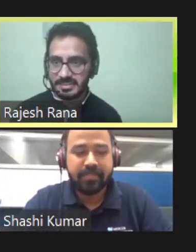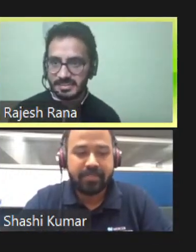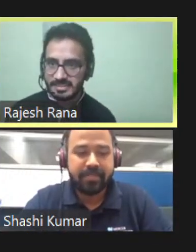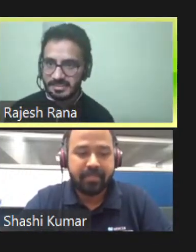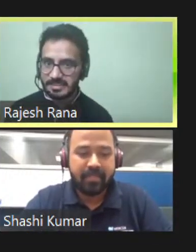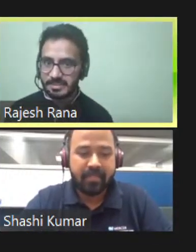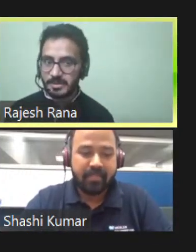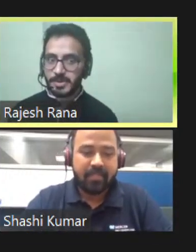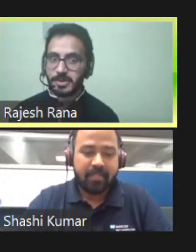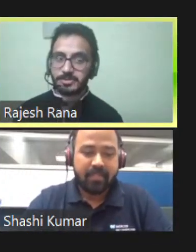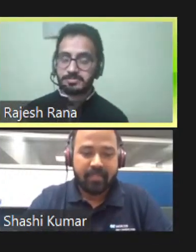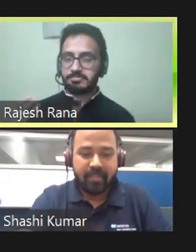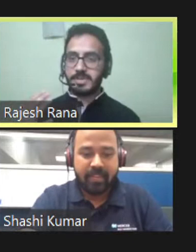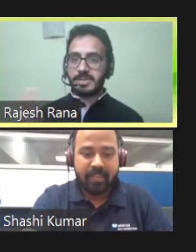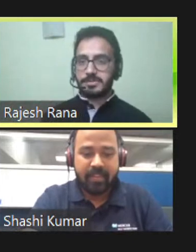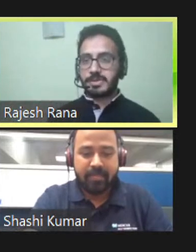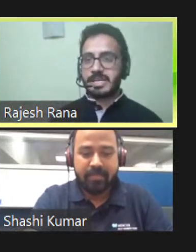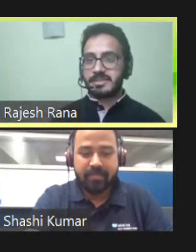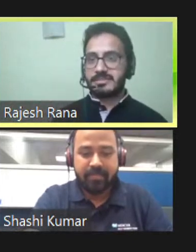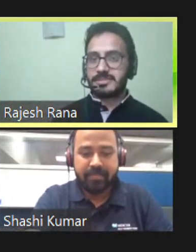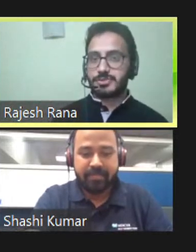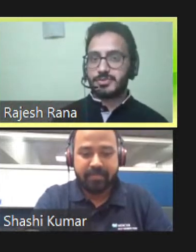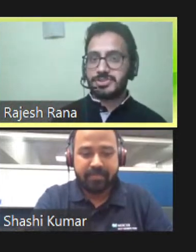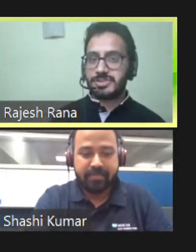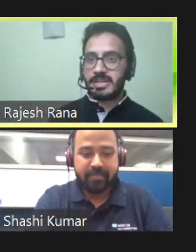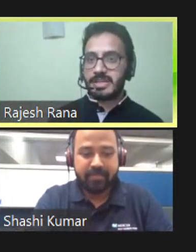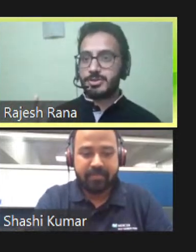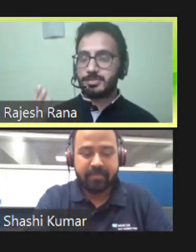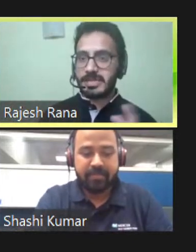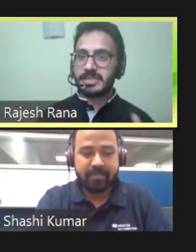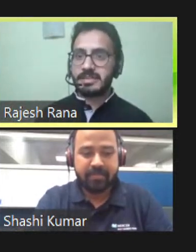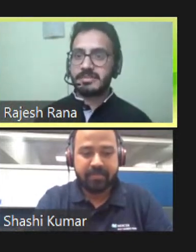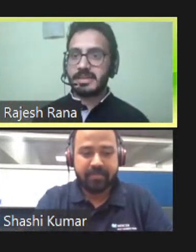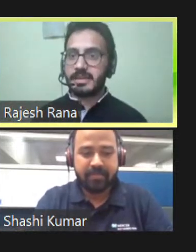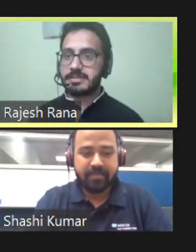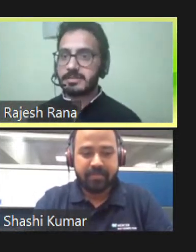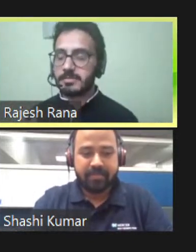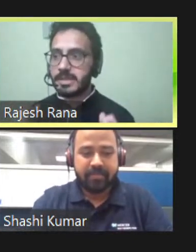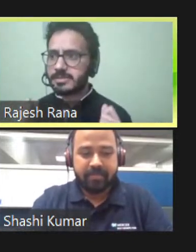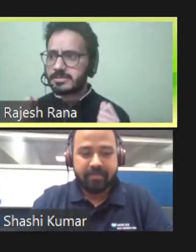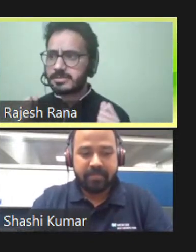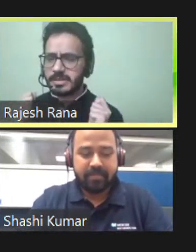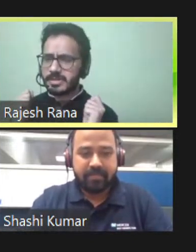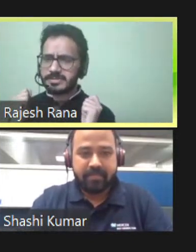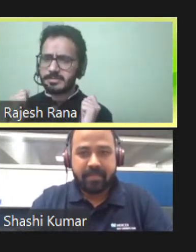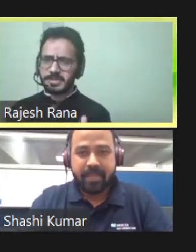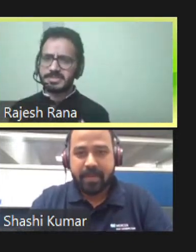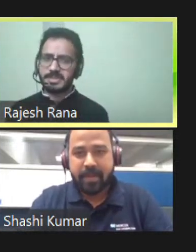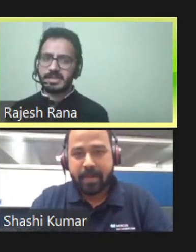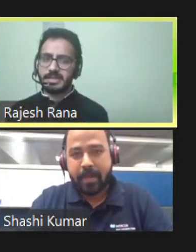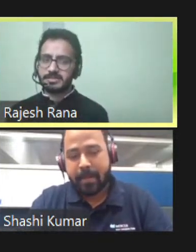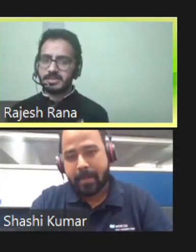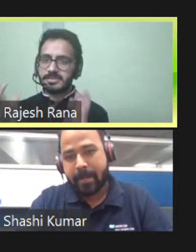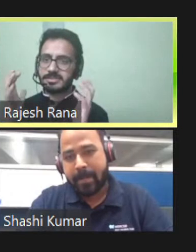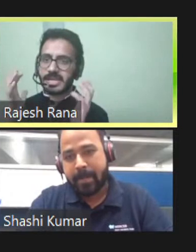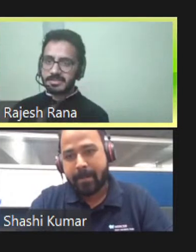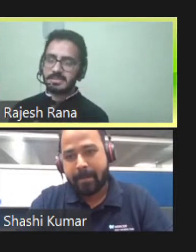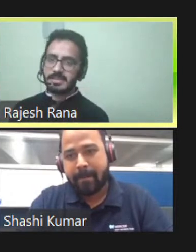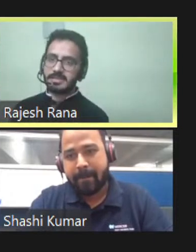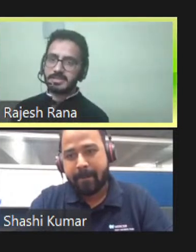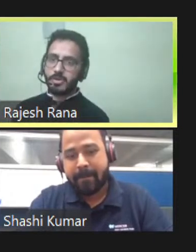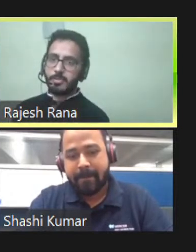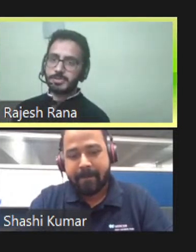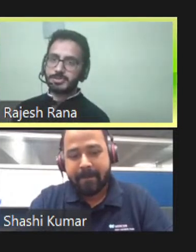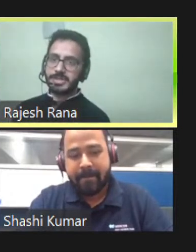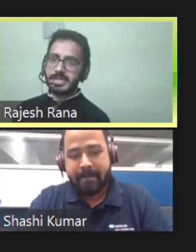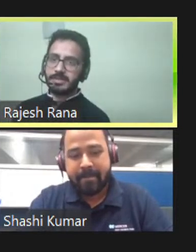it. Because to get this situation and to build that thing as a, it's, you can simply say it's a challenge,